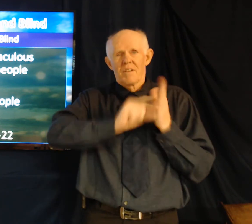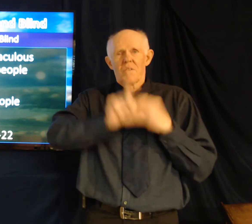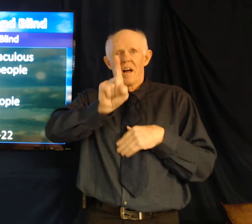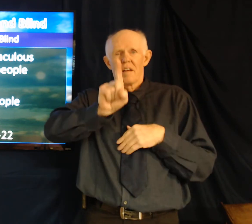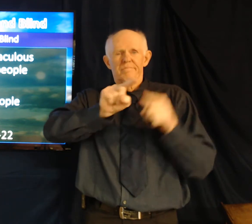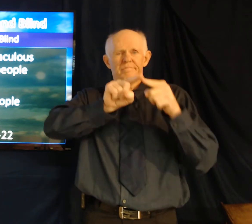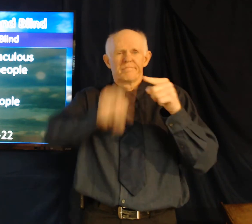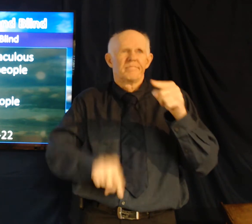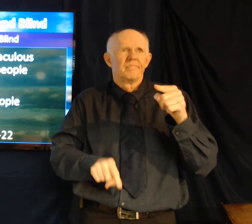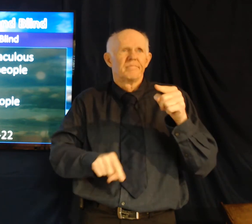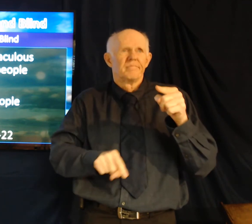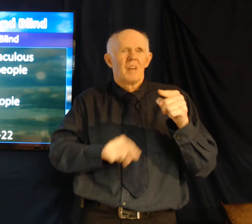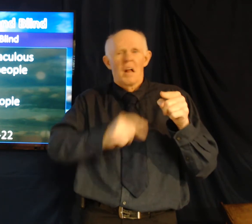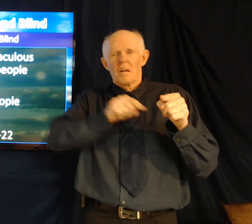John 9, 1 and following.